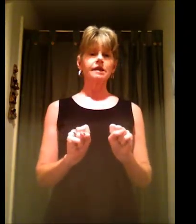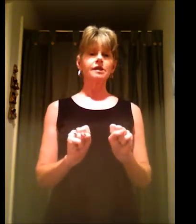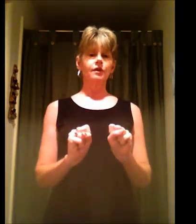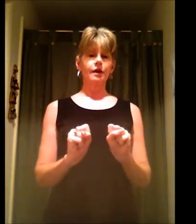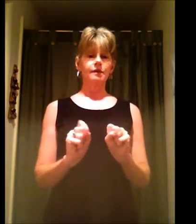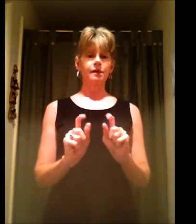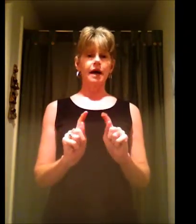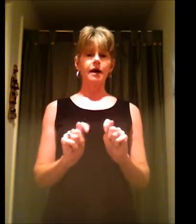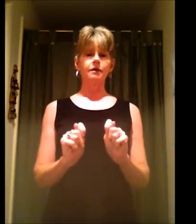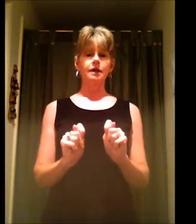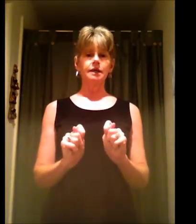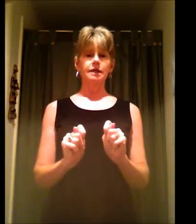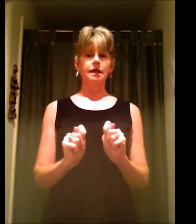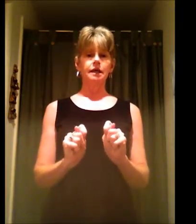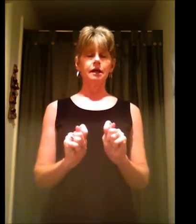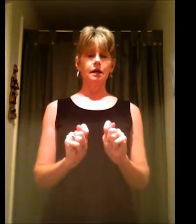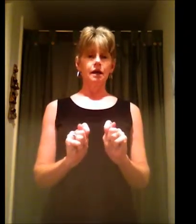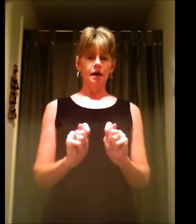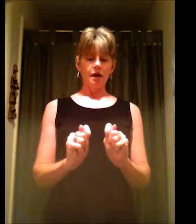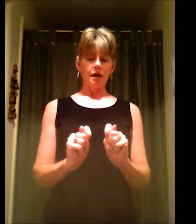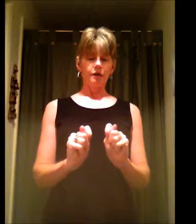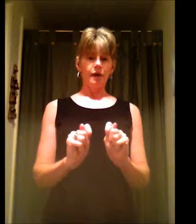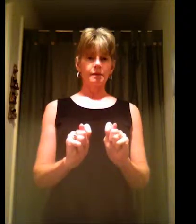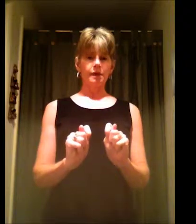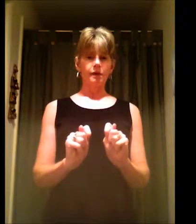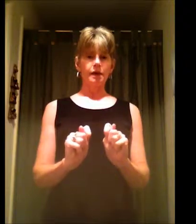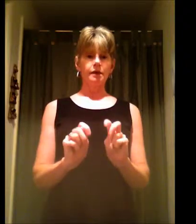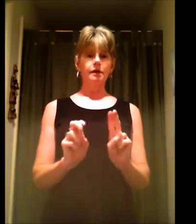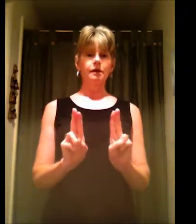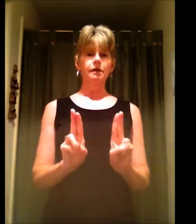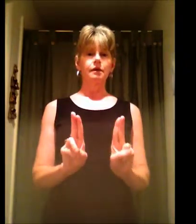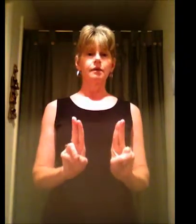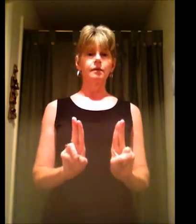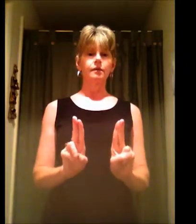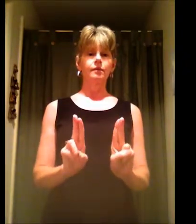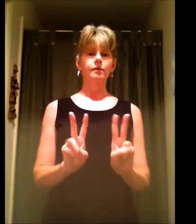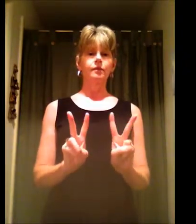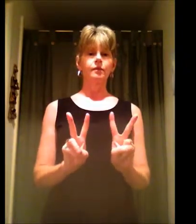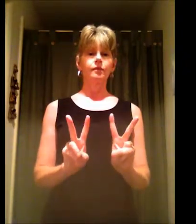S, your thumbs are out. T, your thumbs are in.